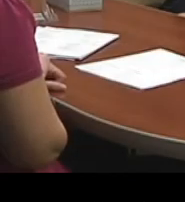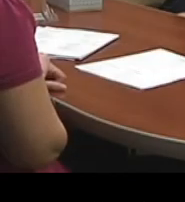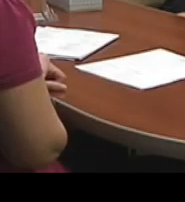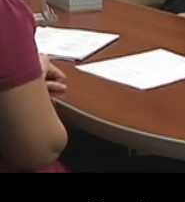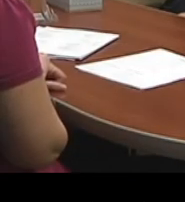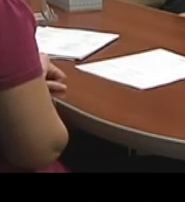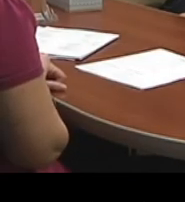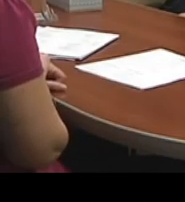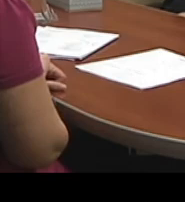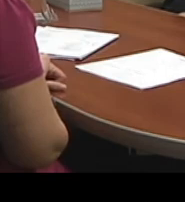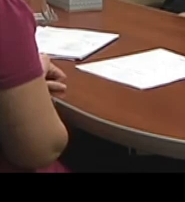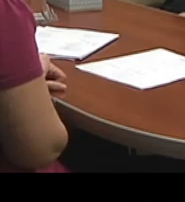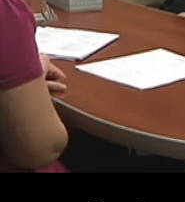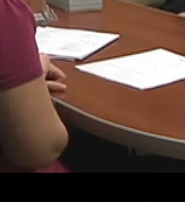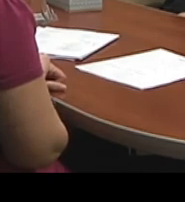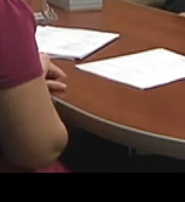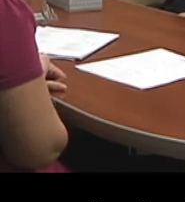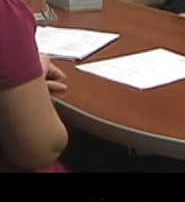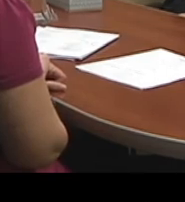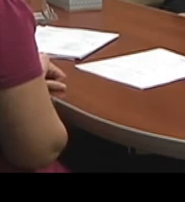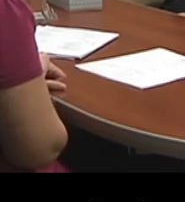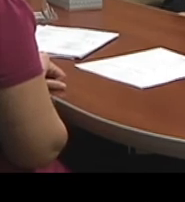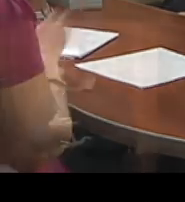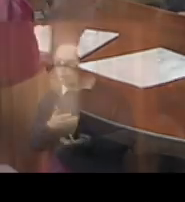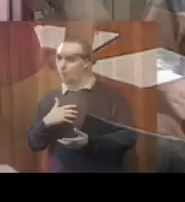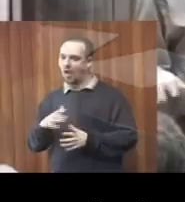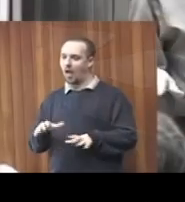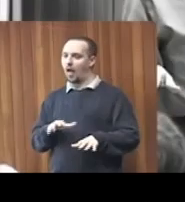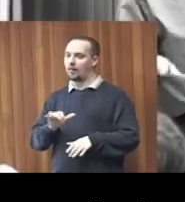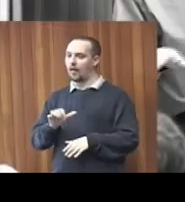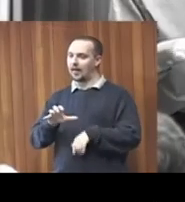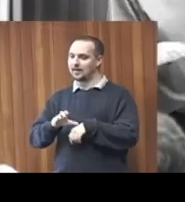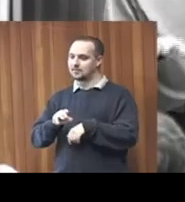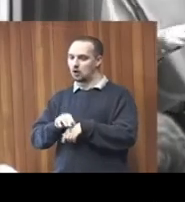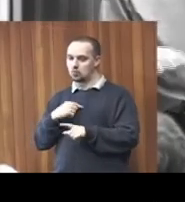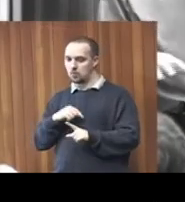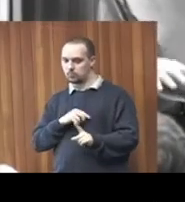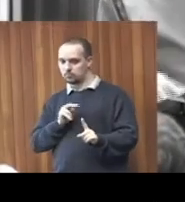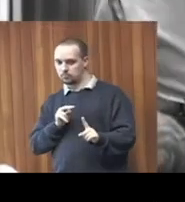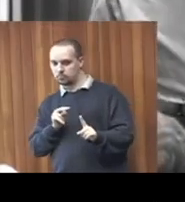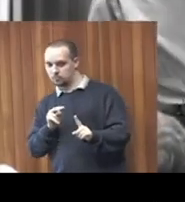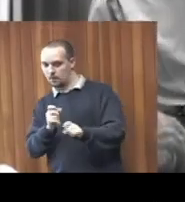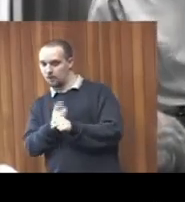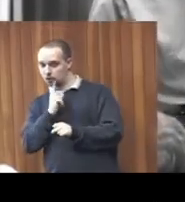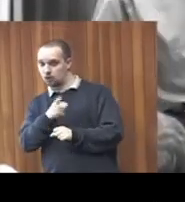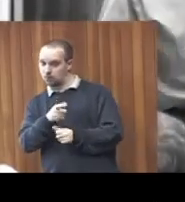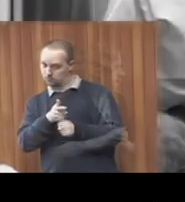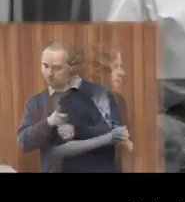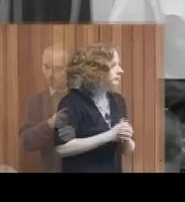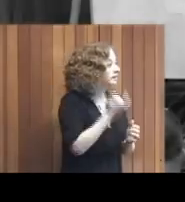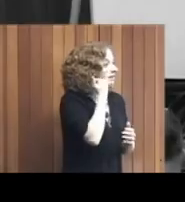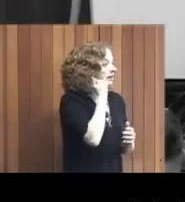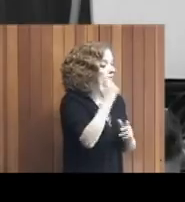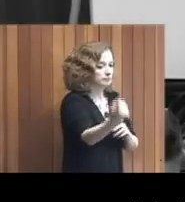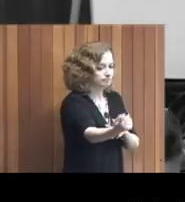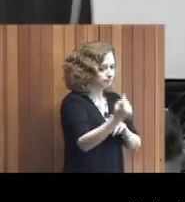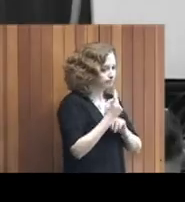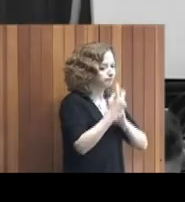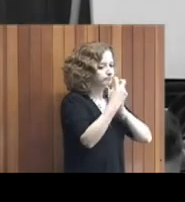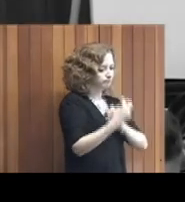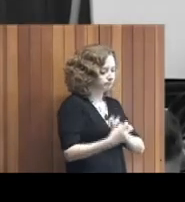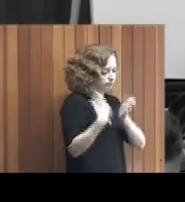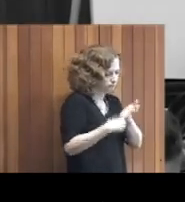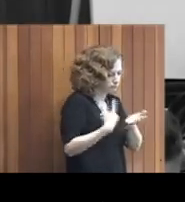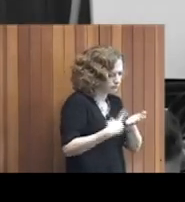an interpreter or captioning request for a specific CSCC event, students should complete the online interpreter captioning request